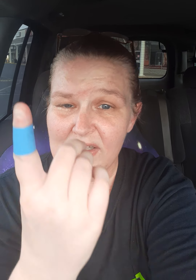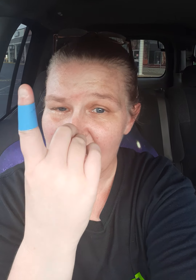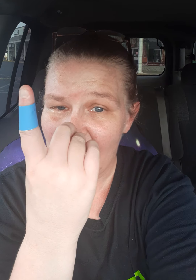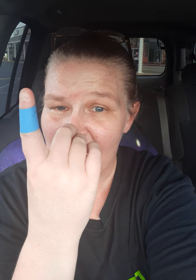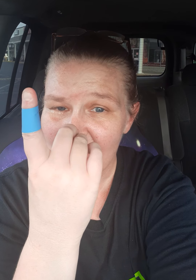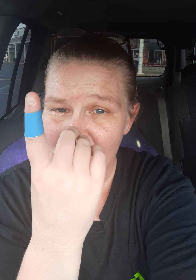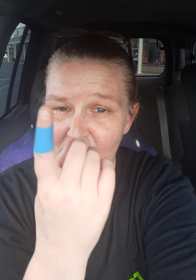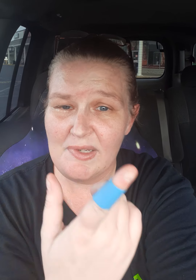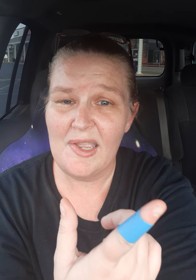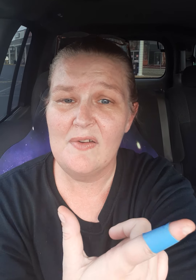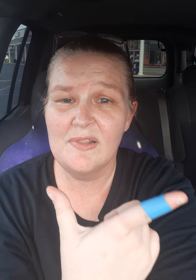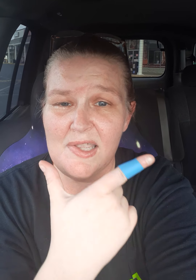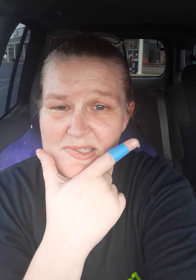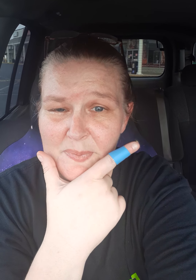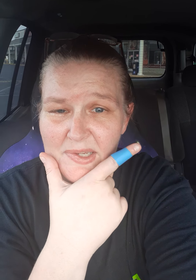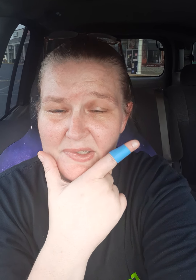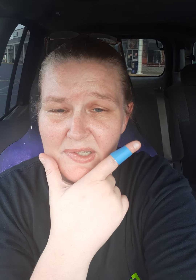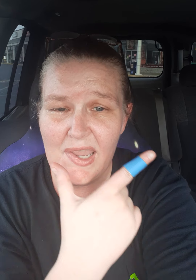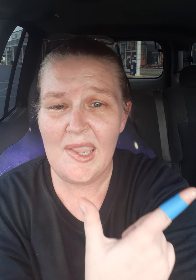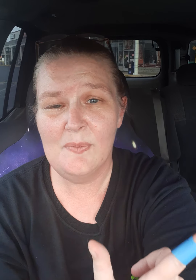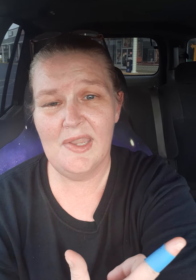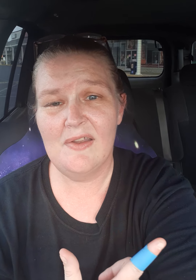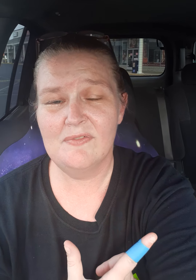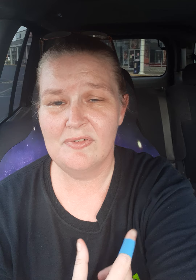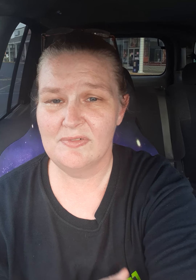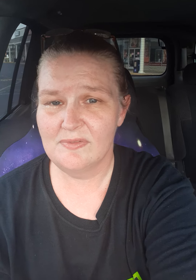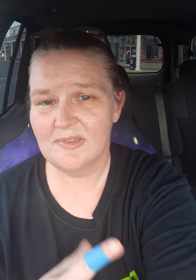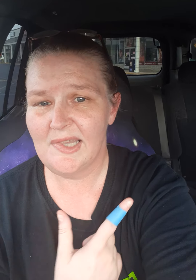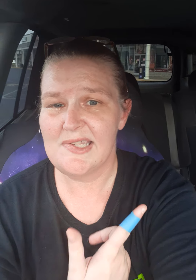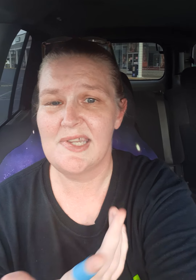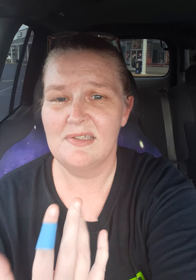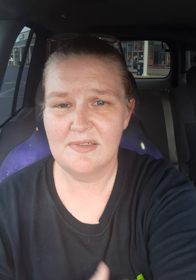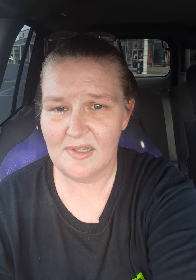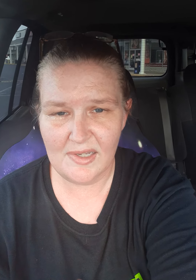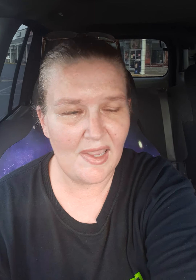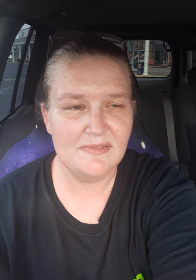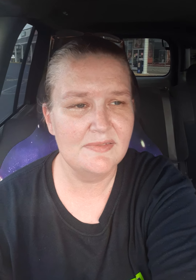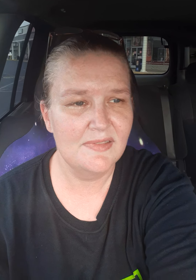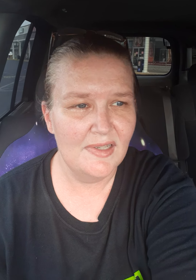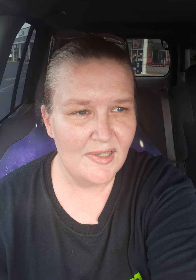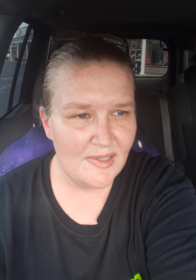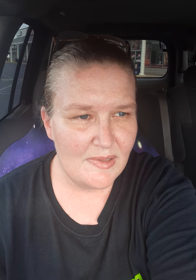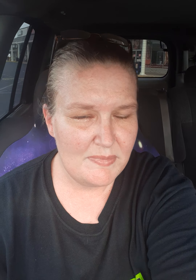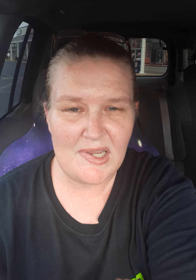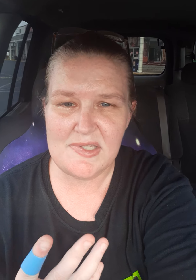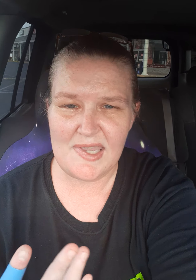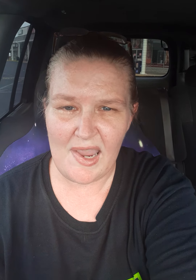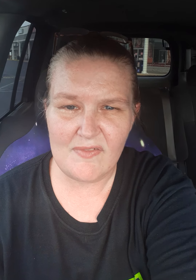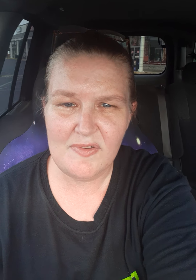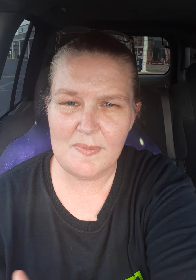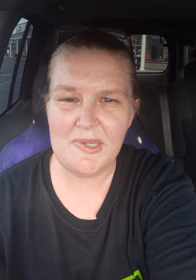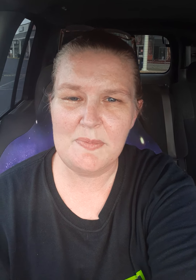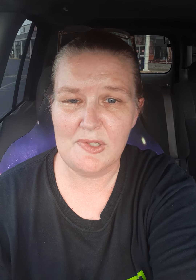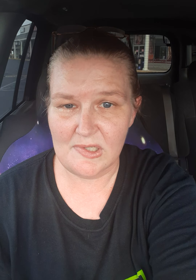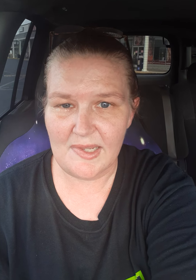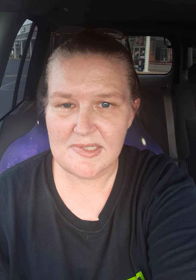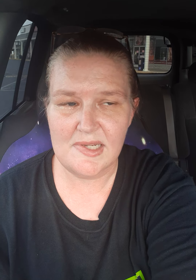dickhead, we have lesbian, and we have lazy. Again, because half of the people are lazy.